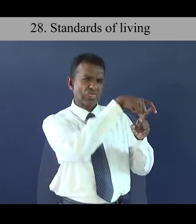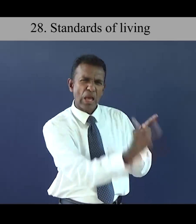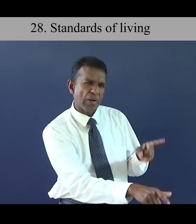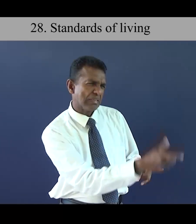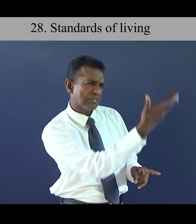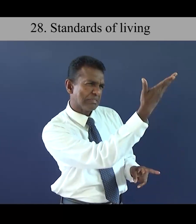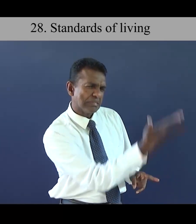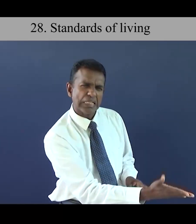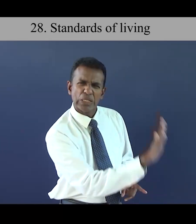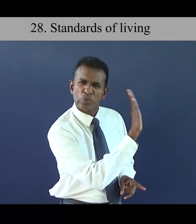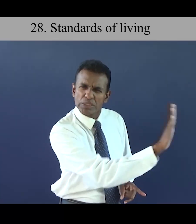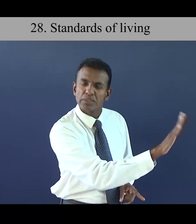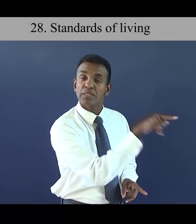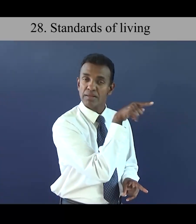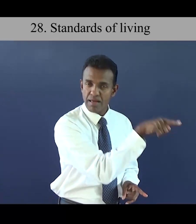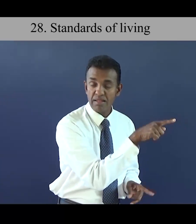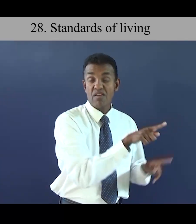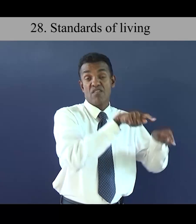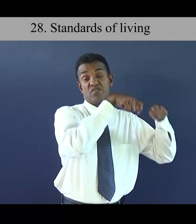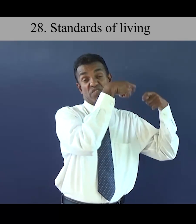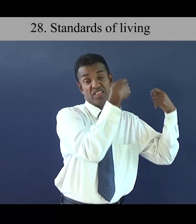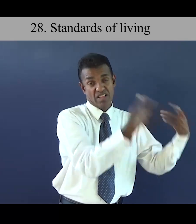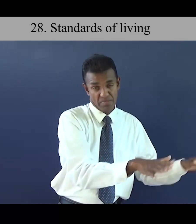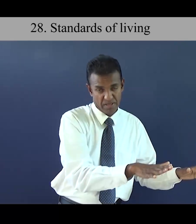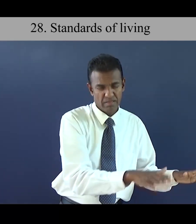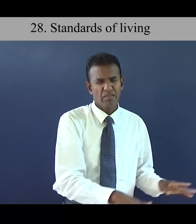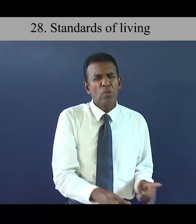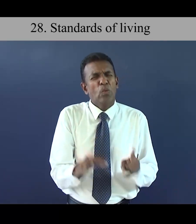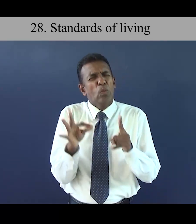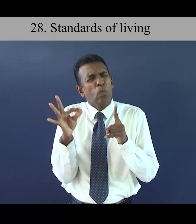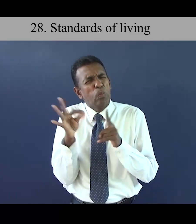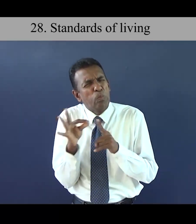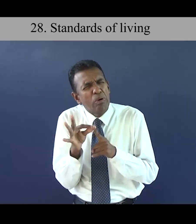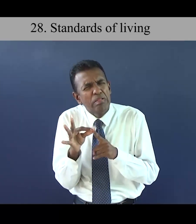Disabled people have access to public housing programs.